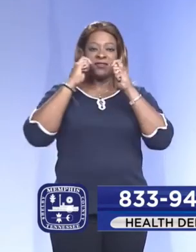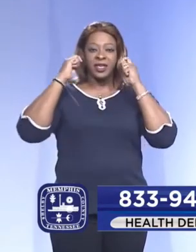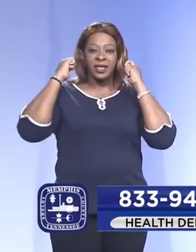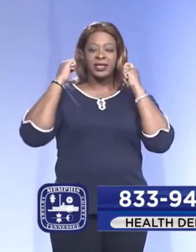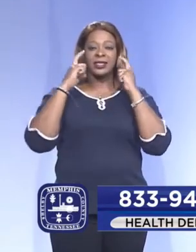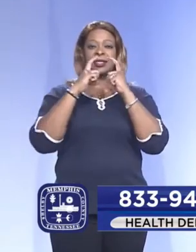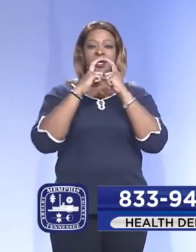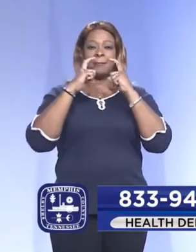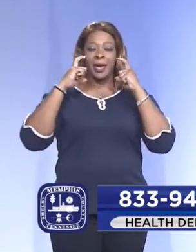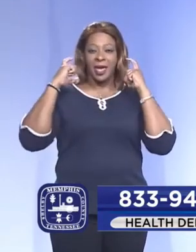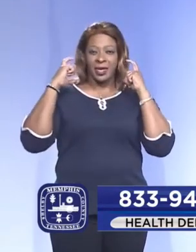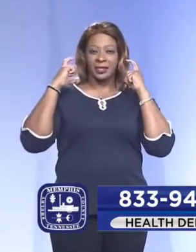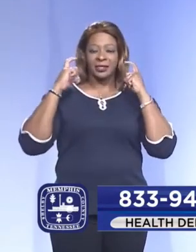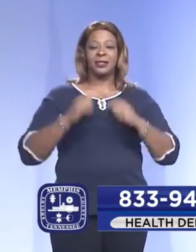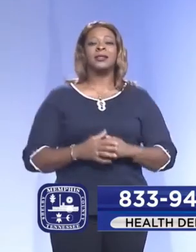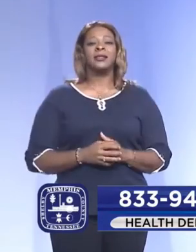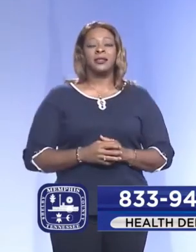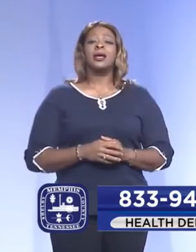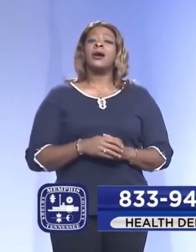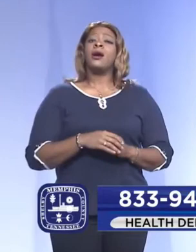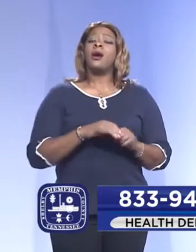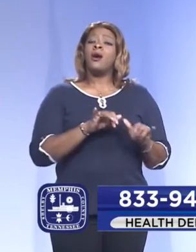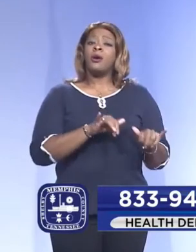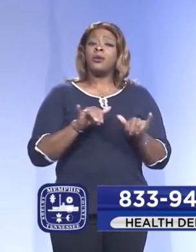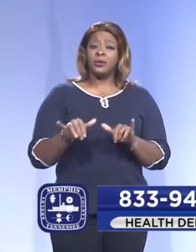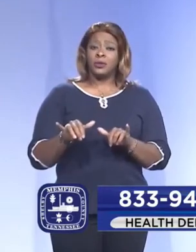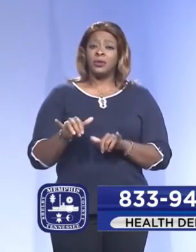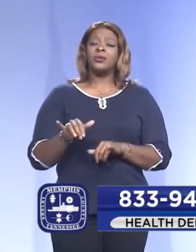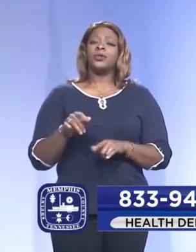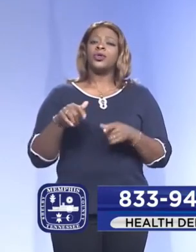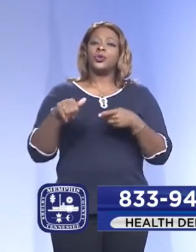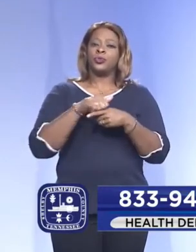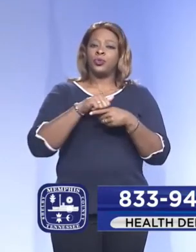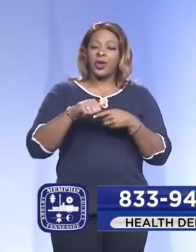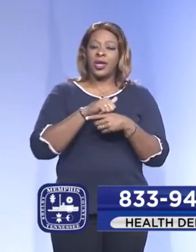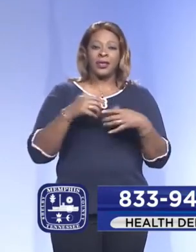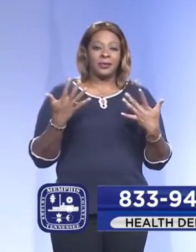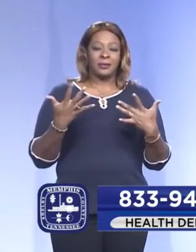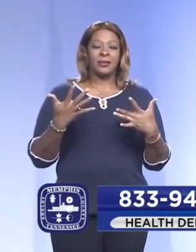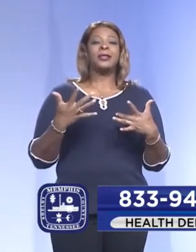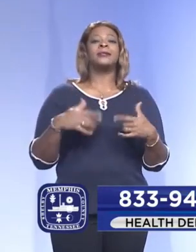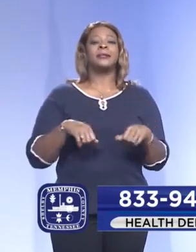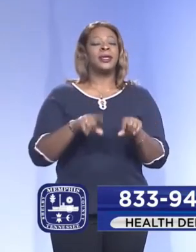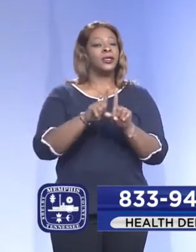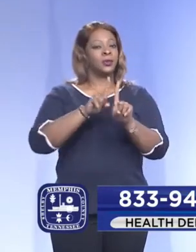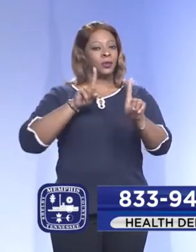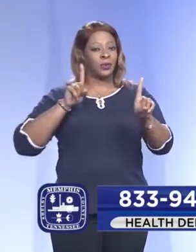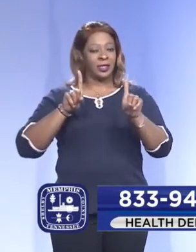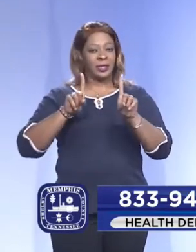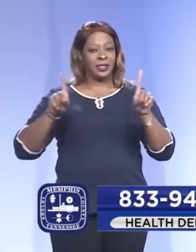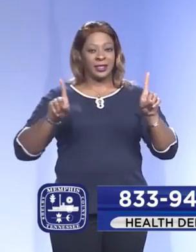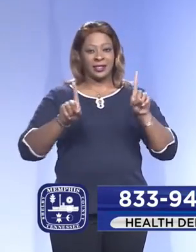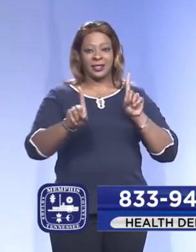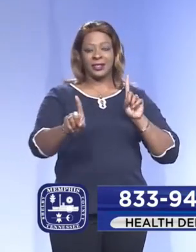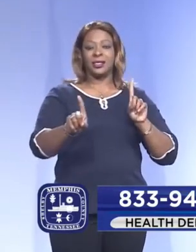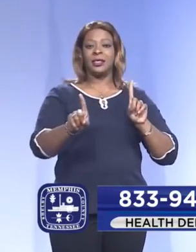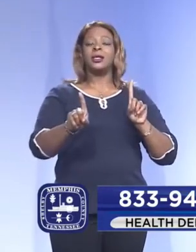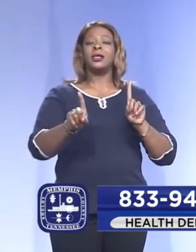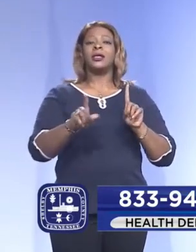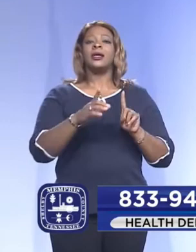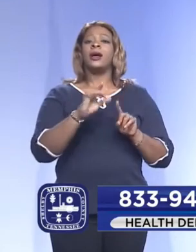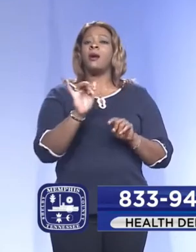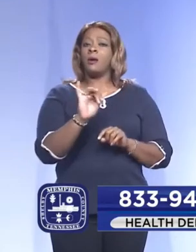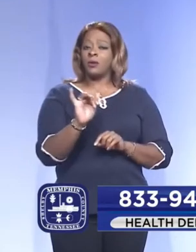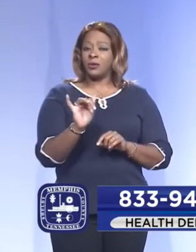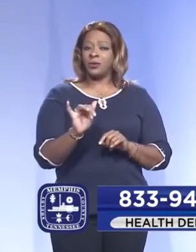the mask, as well as to practice social distancing and the closure